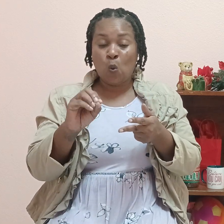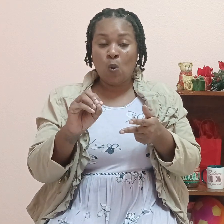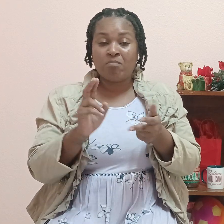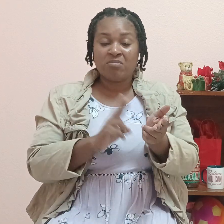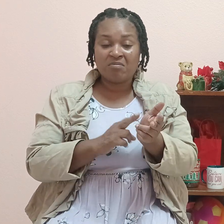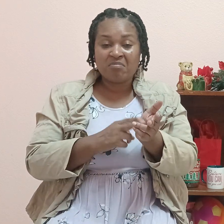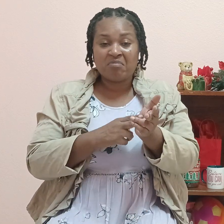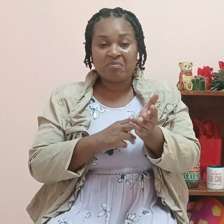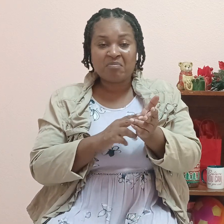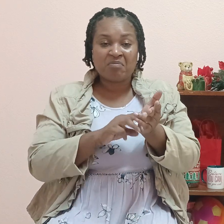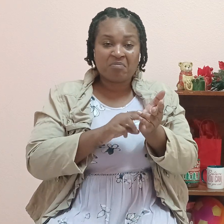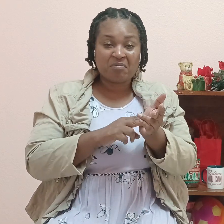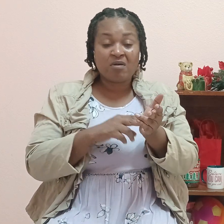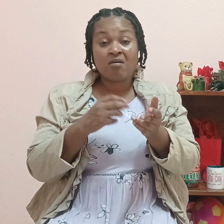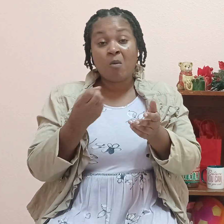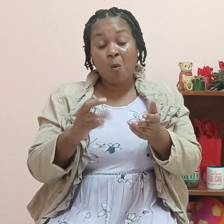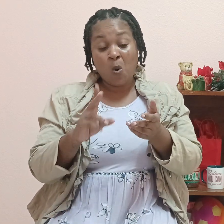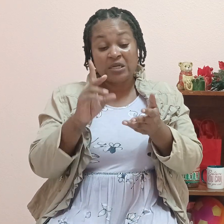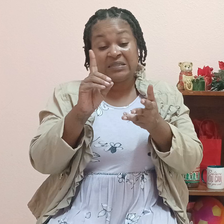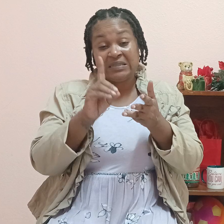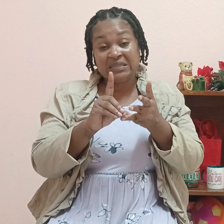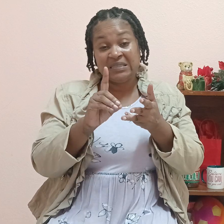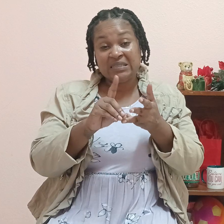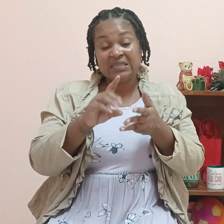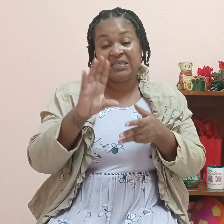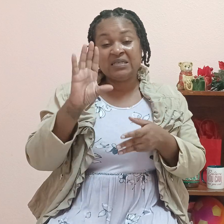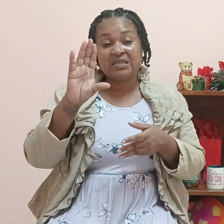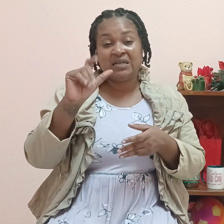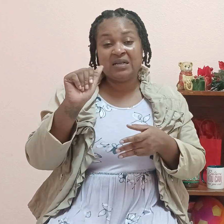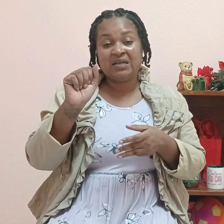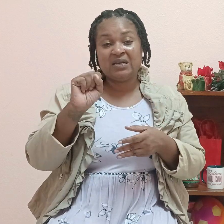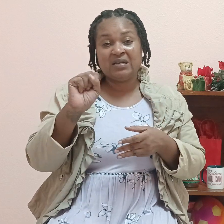D, classical opera.